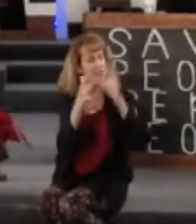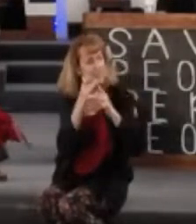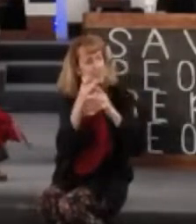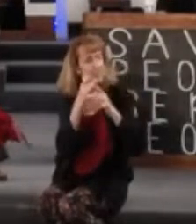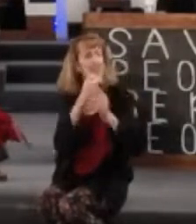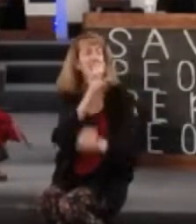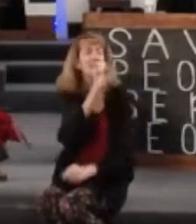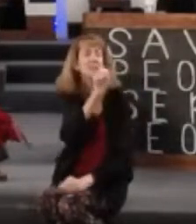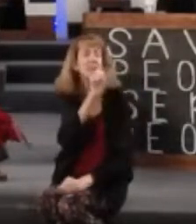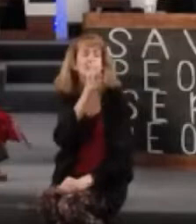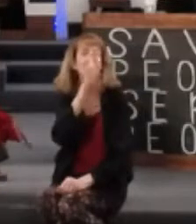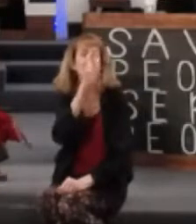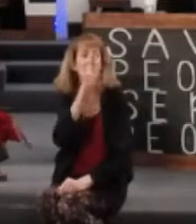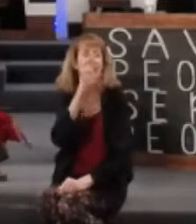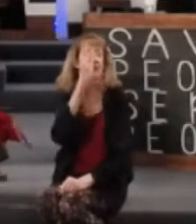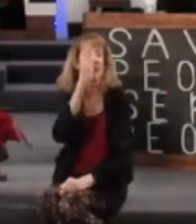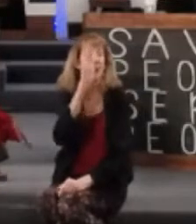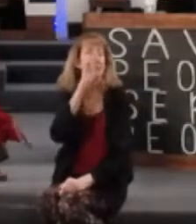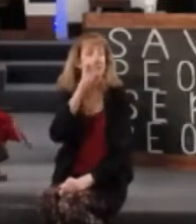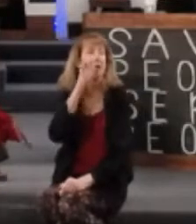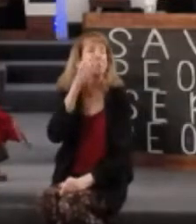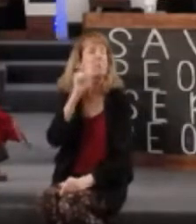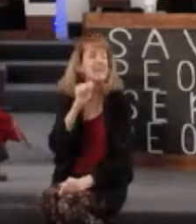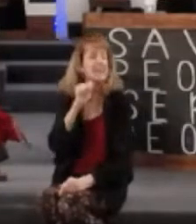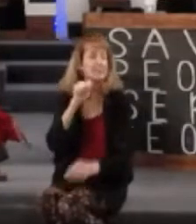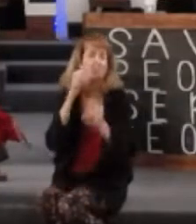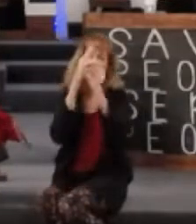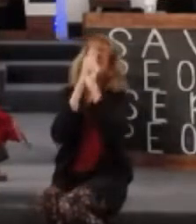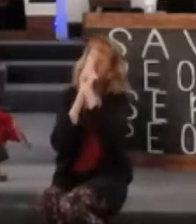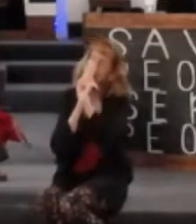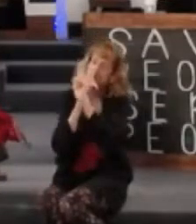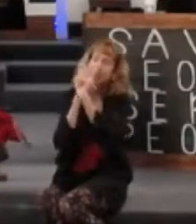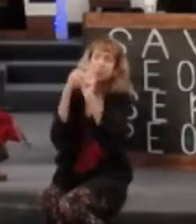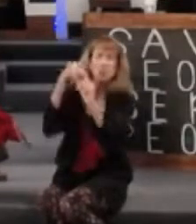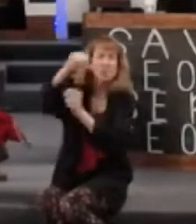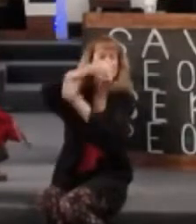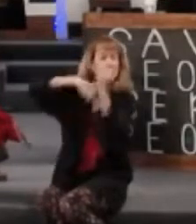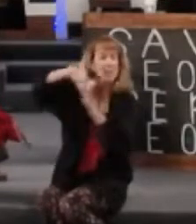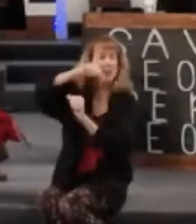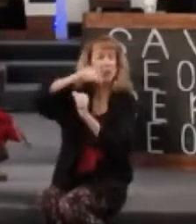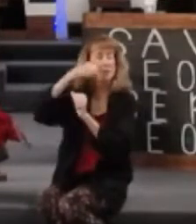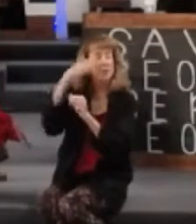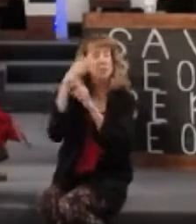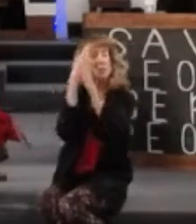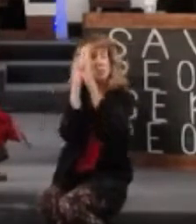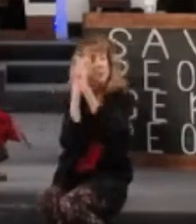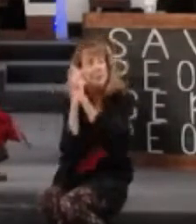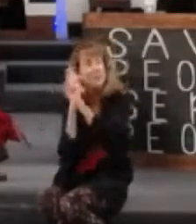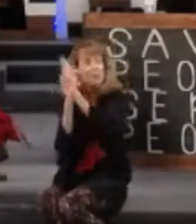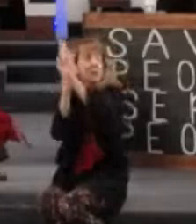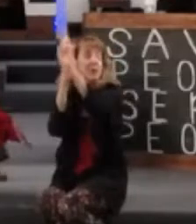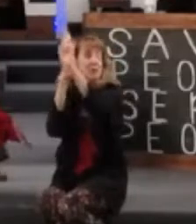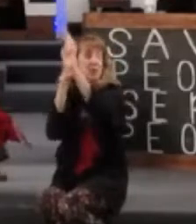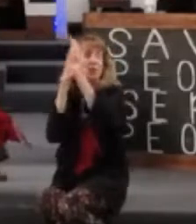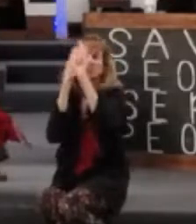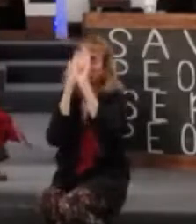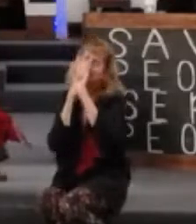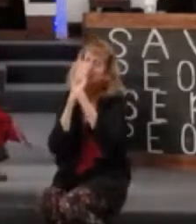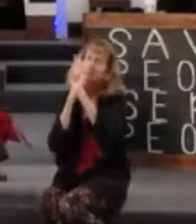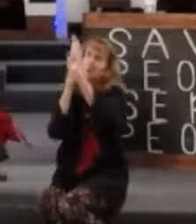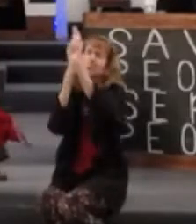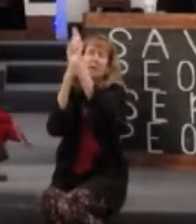Submit to one another out of reverence for Christ." See, it's